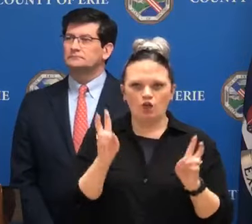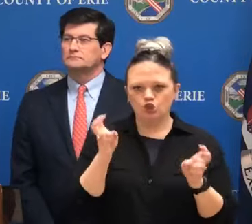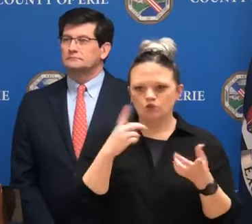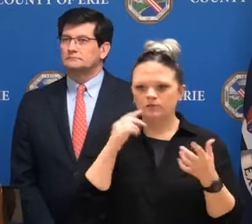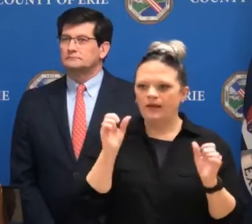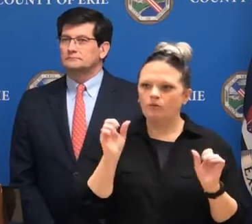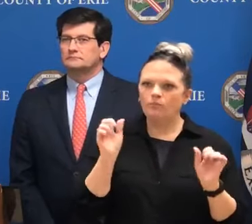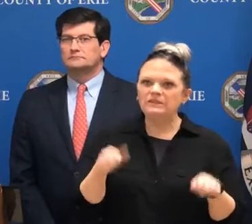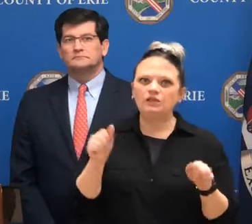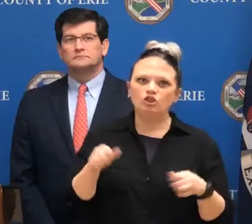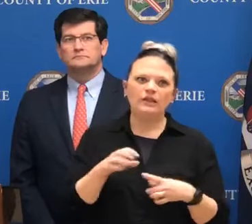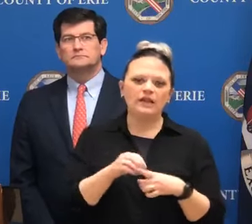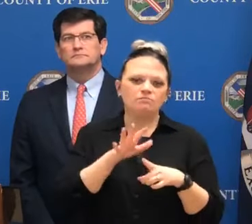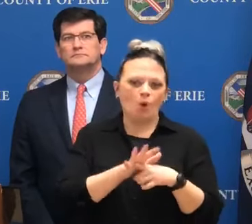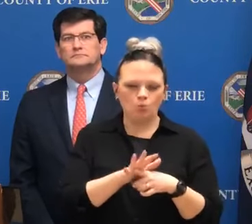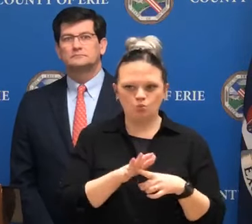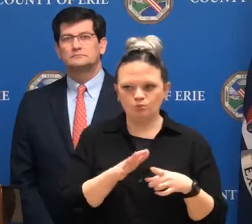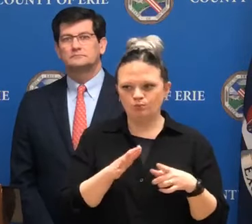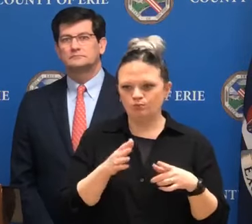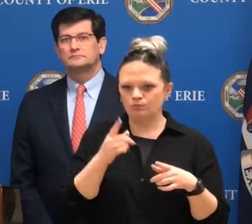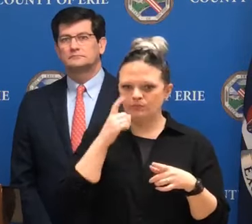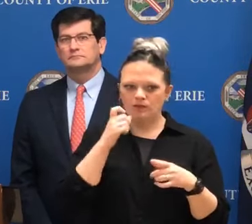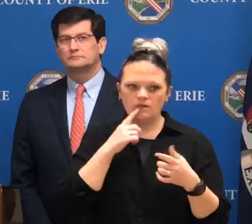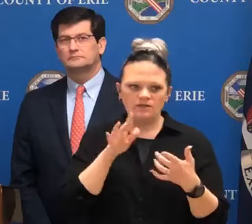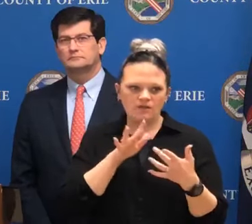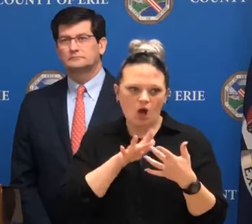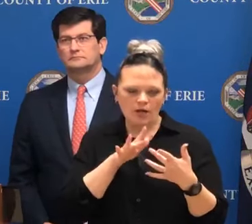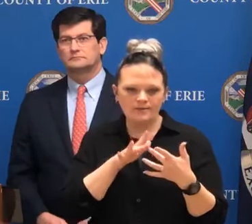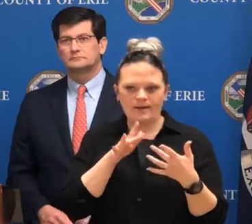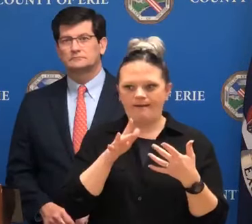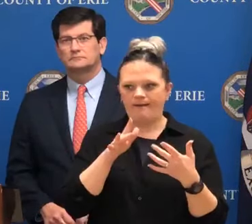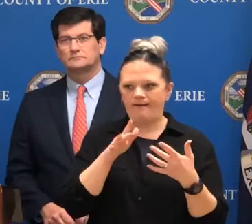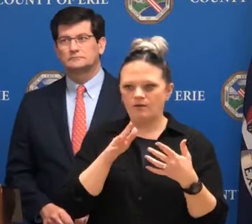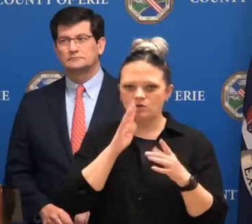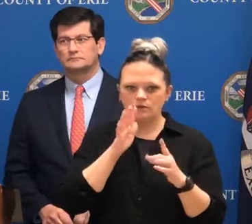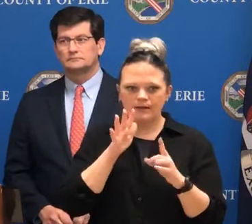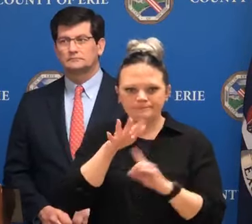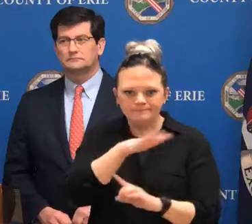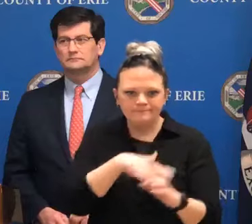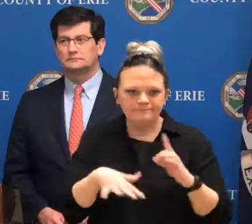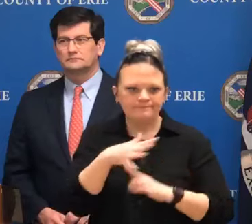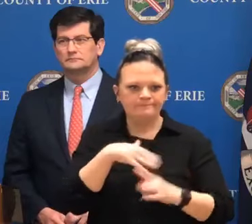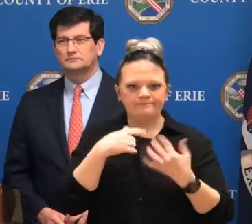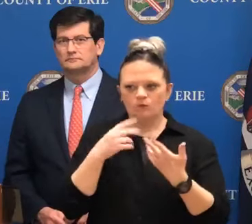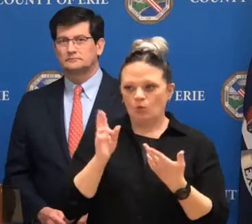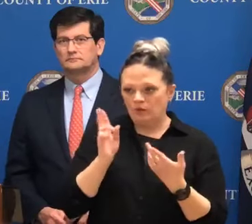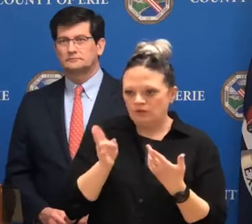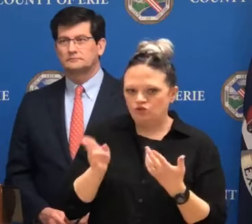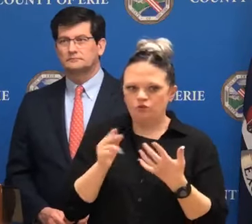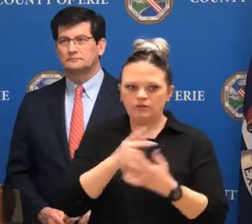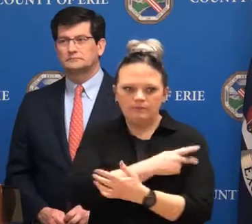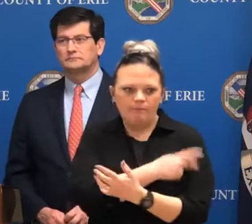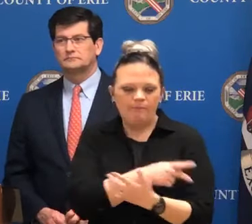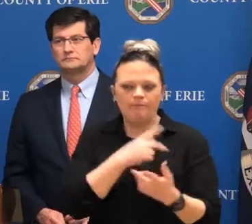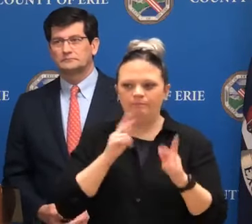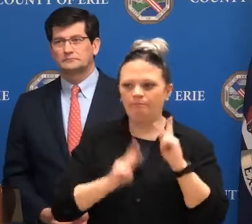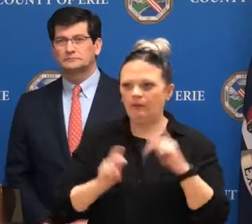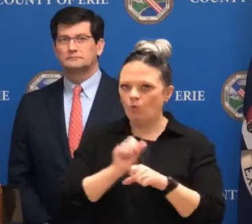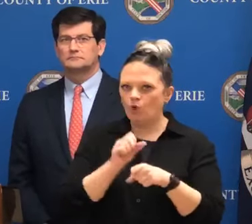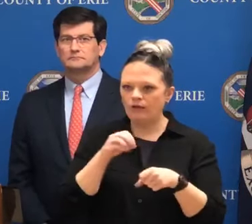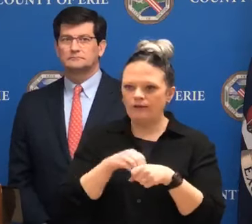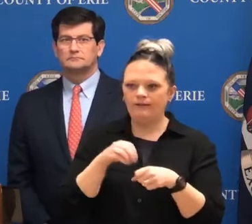been exposed either by a close contact or a proximal contact or relevant history, or people working